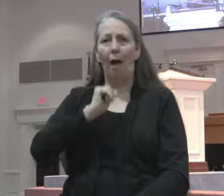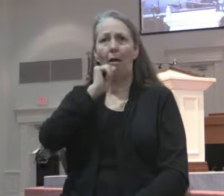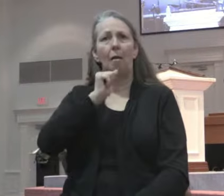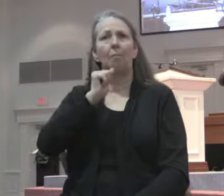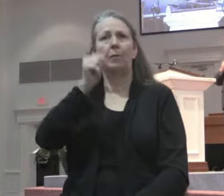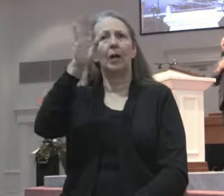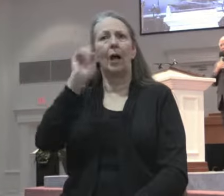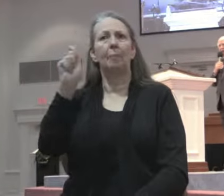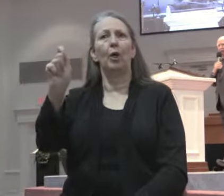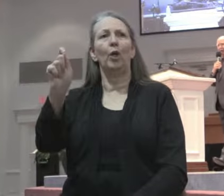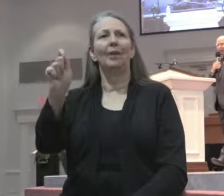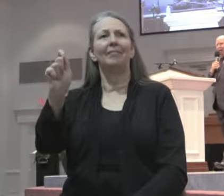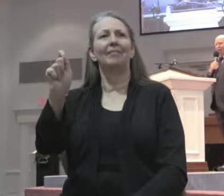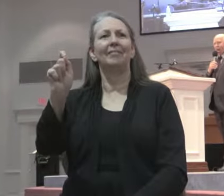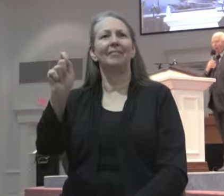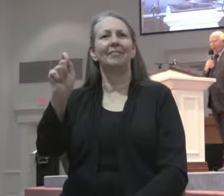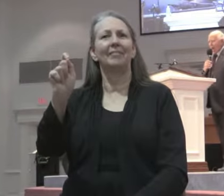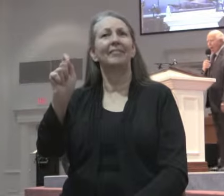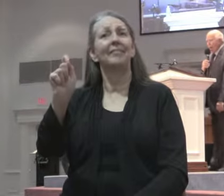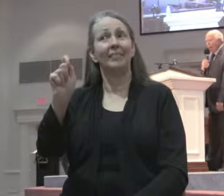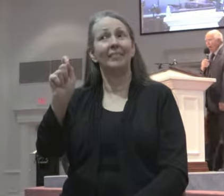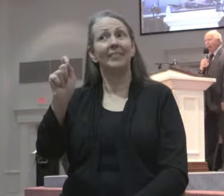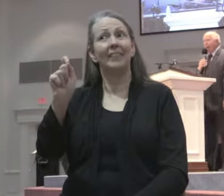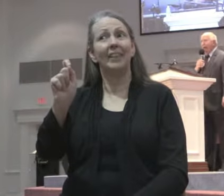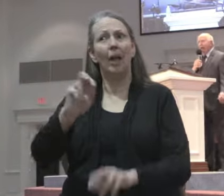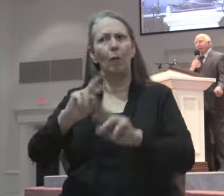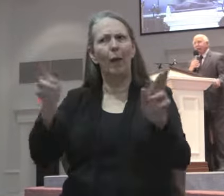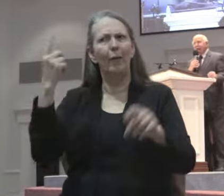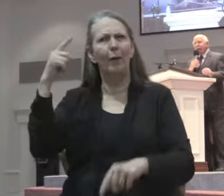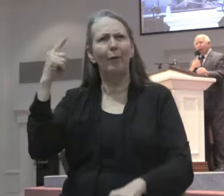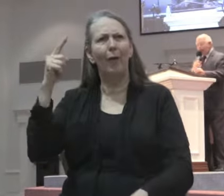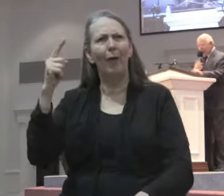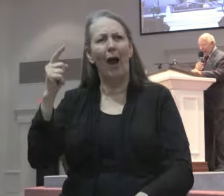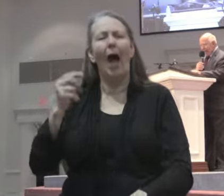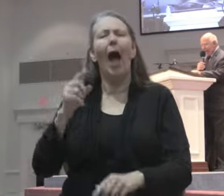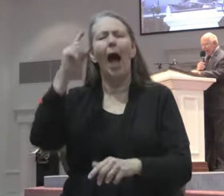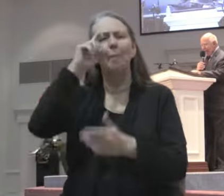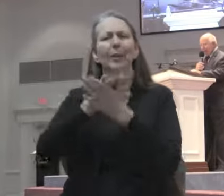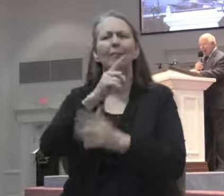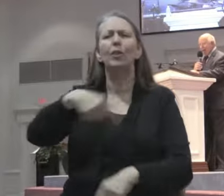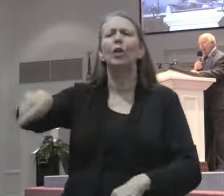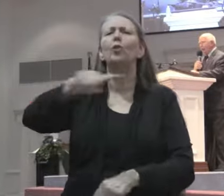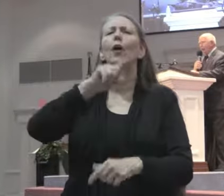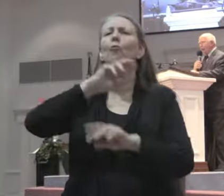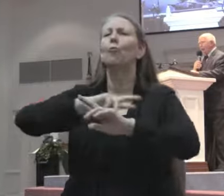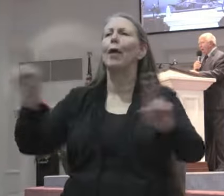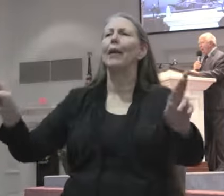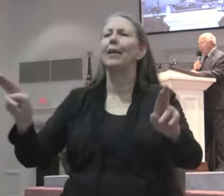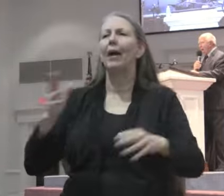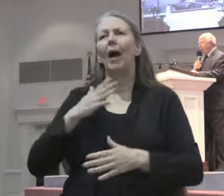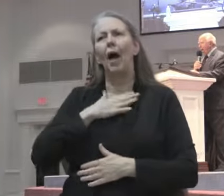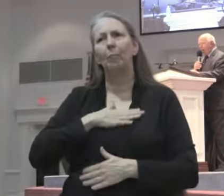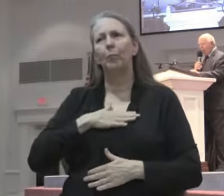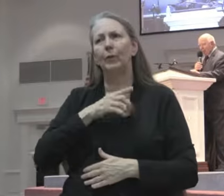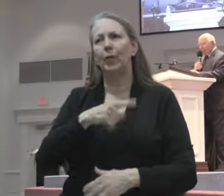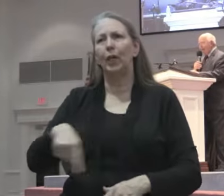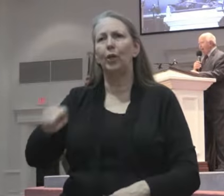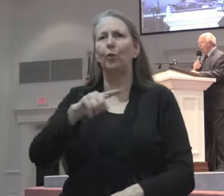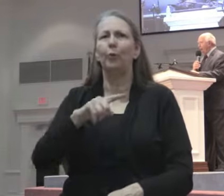you finish the rest of it. I'm not sure what all you're ready for, but I just believe you're ready. And I do appreciate so much